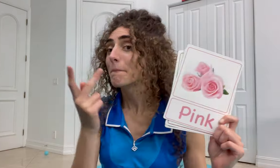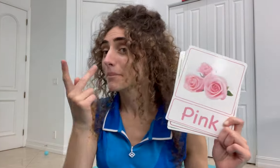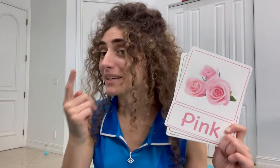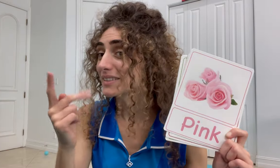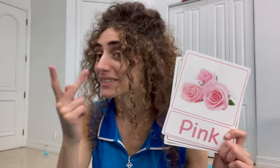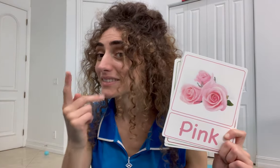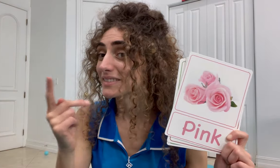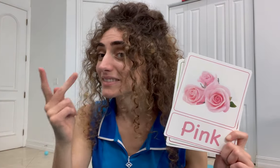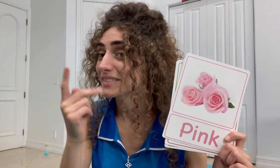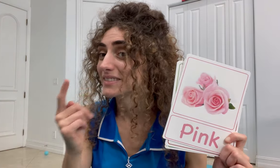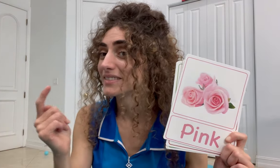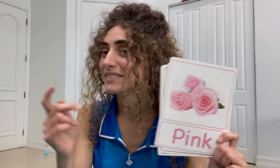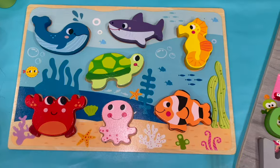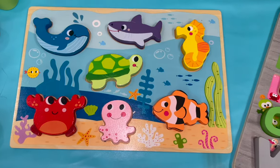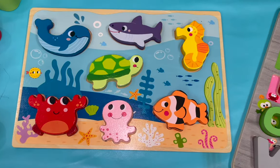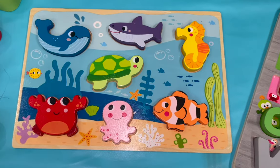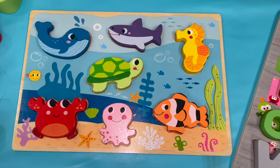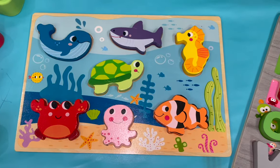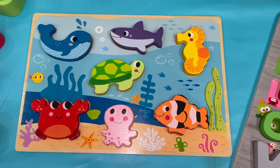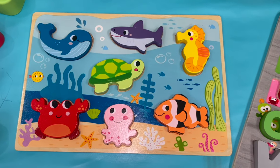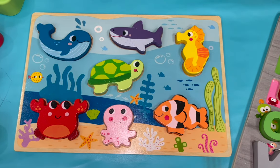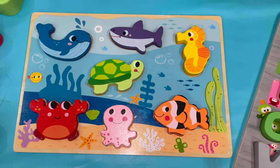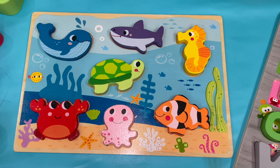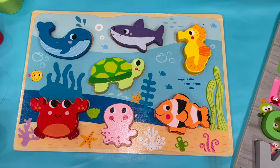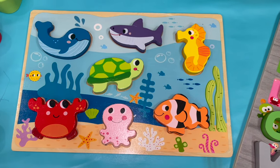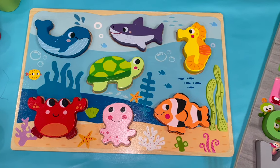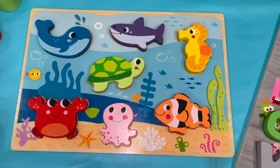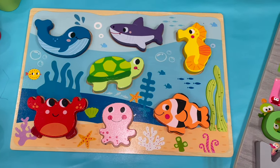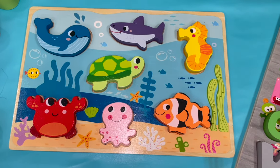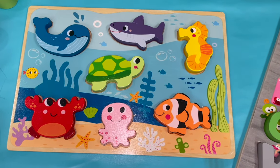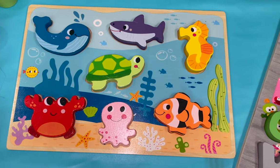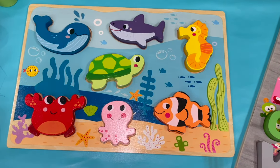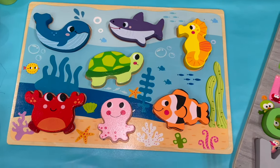pink. Which sea animal is pink?